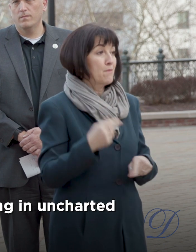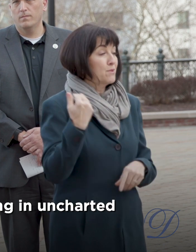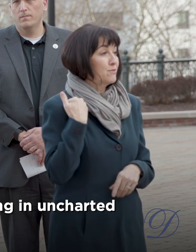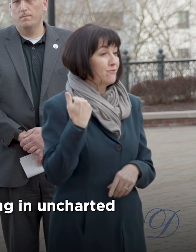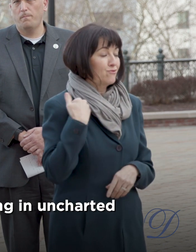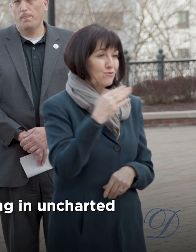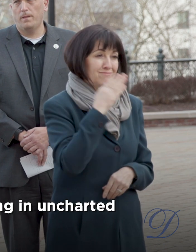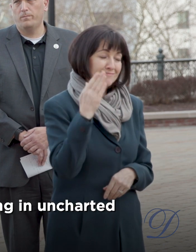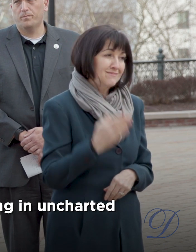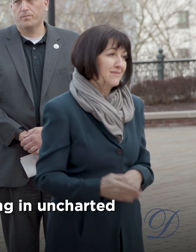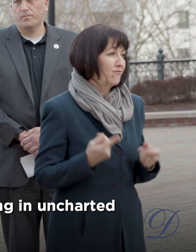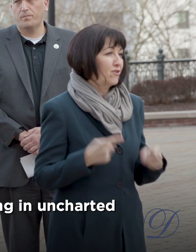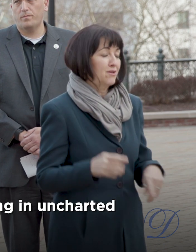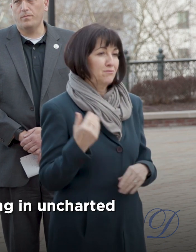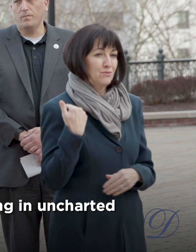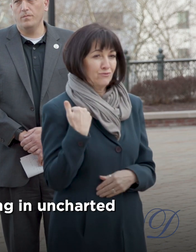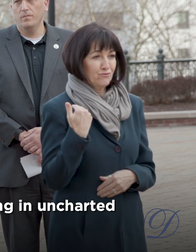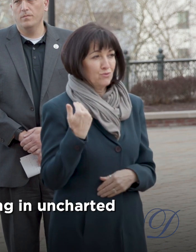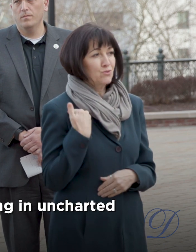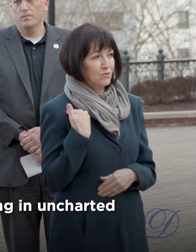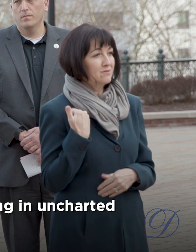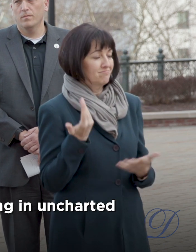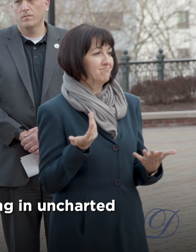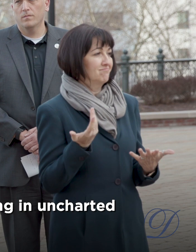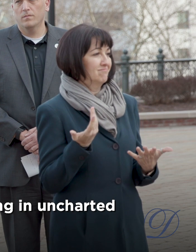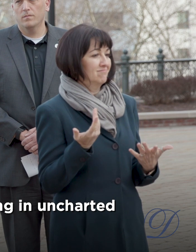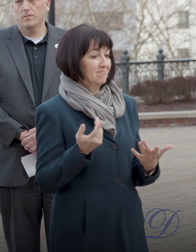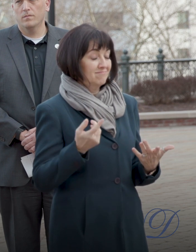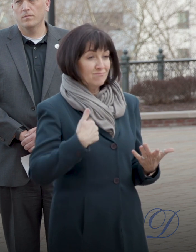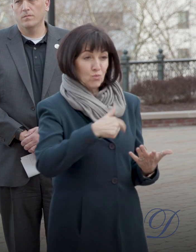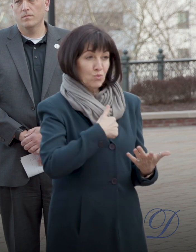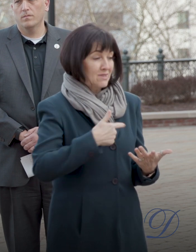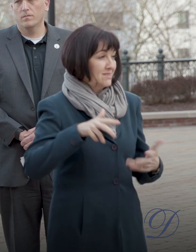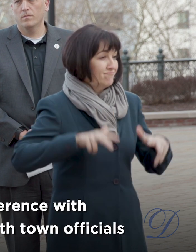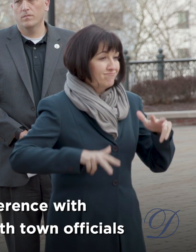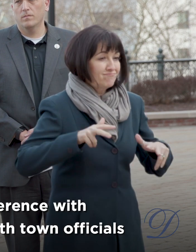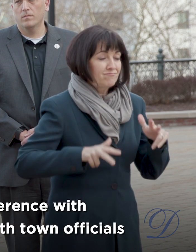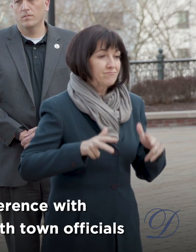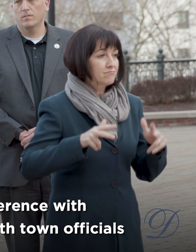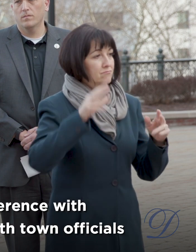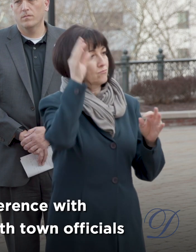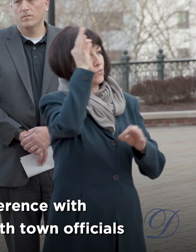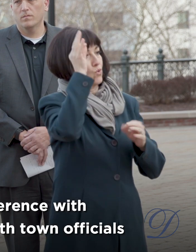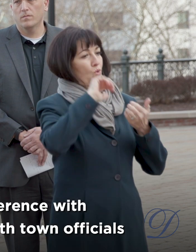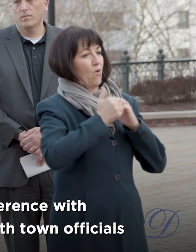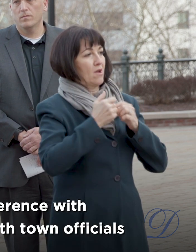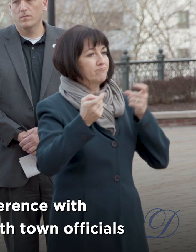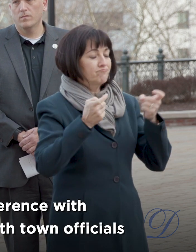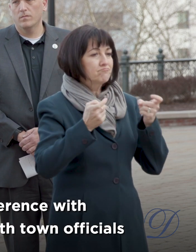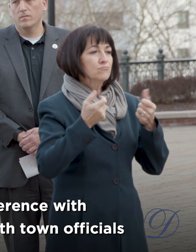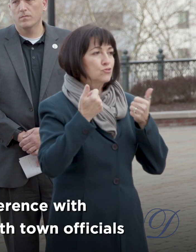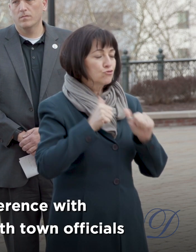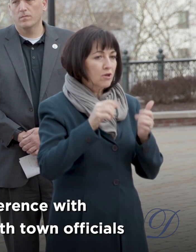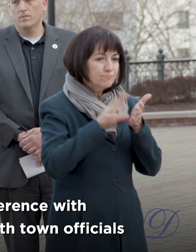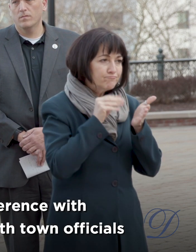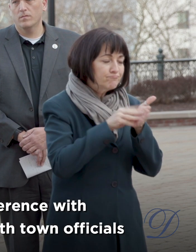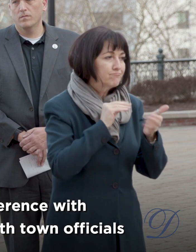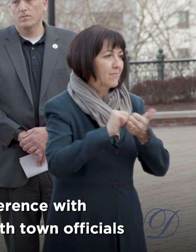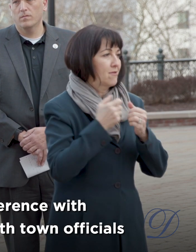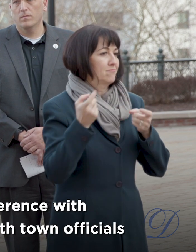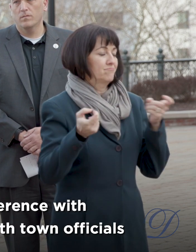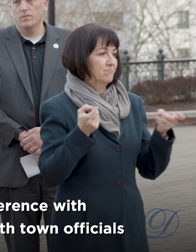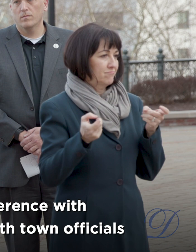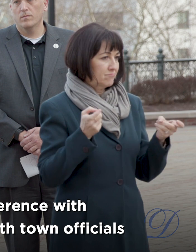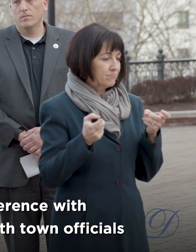clearly operating in uncharted waters. Today, to that end, I met via teleconference